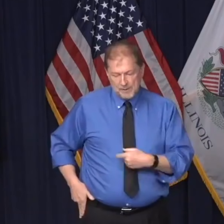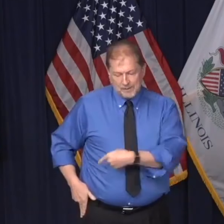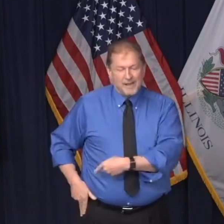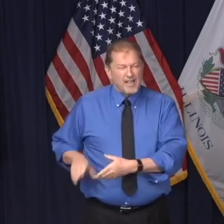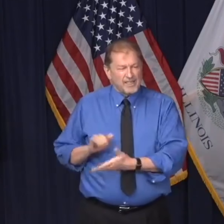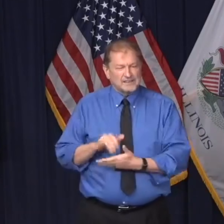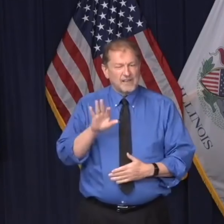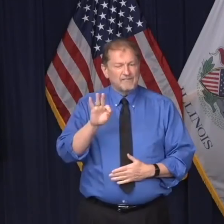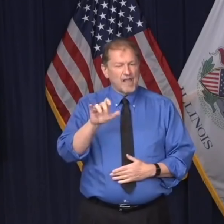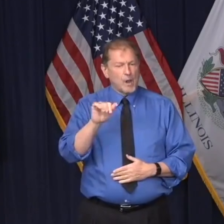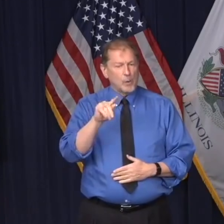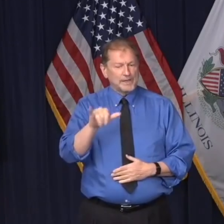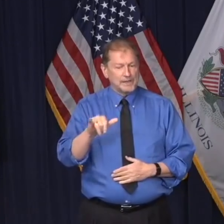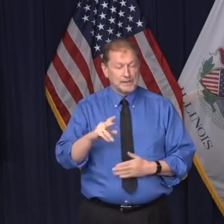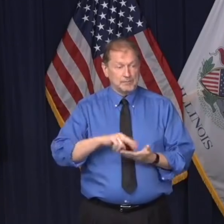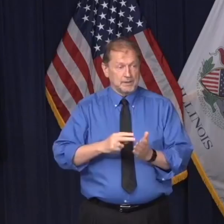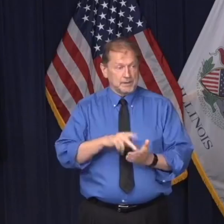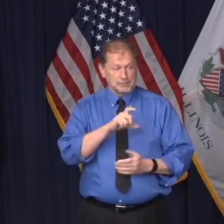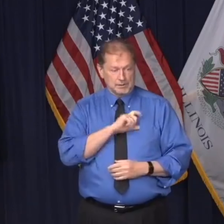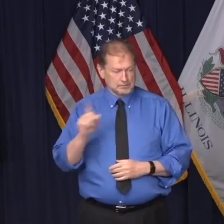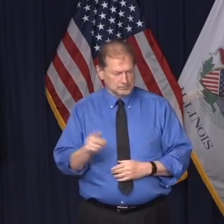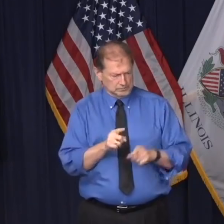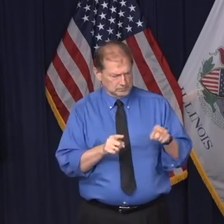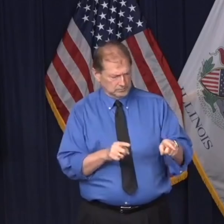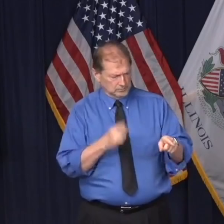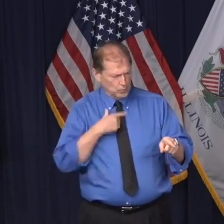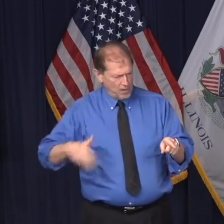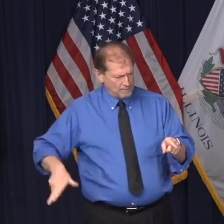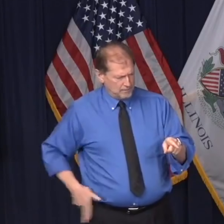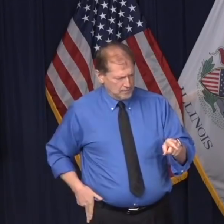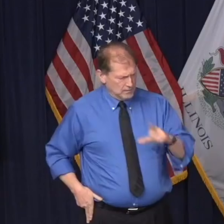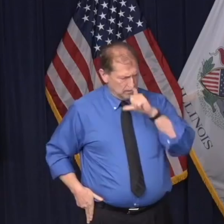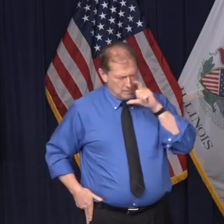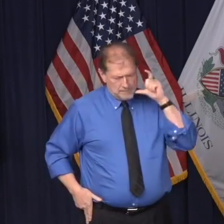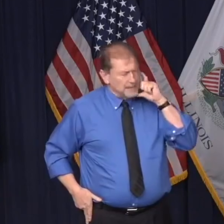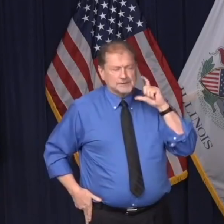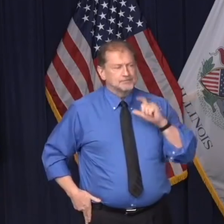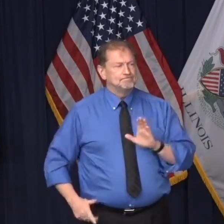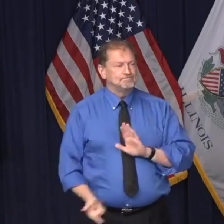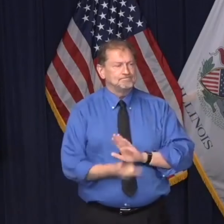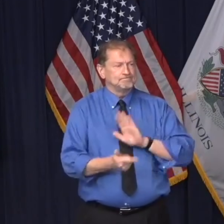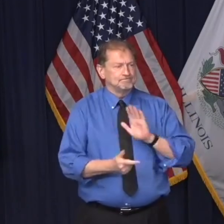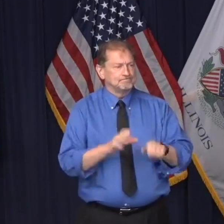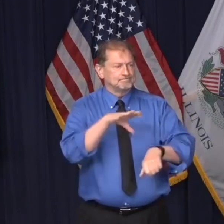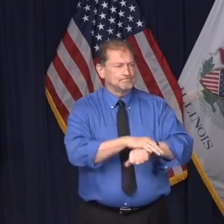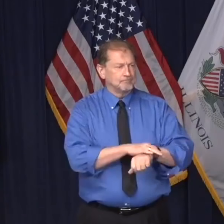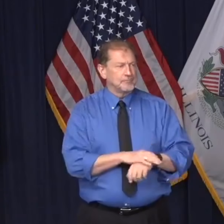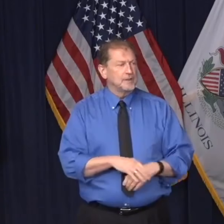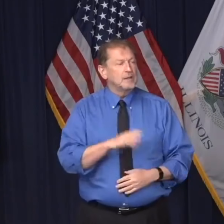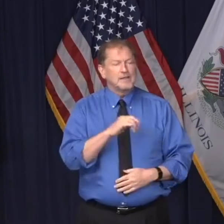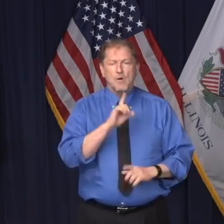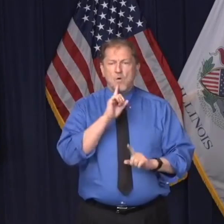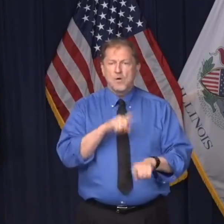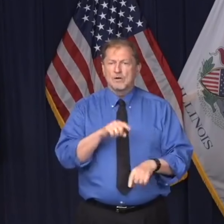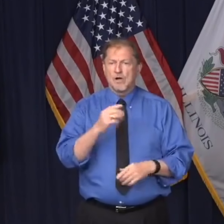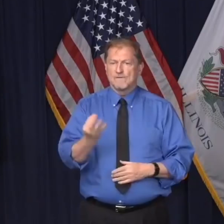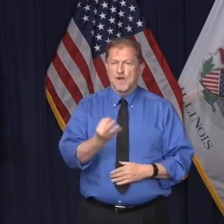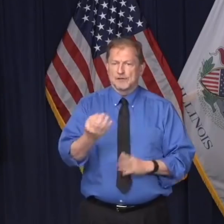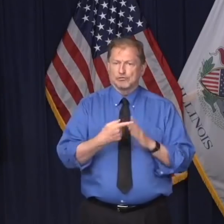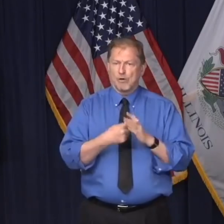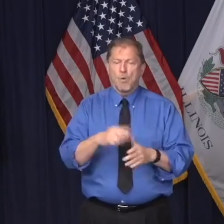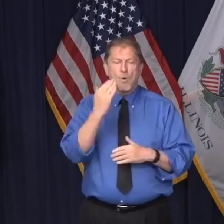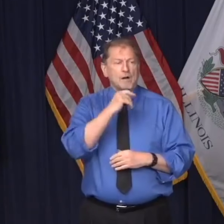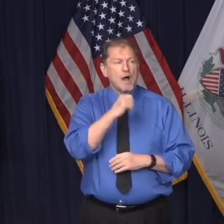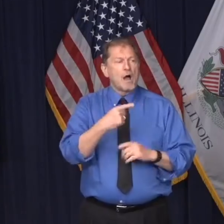prosecutors could charge a legal gun owner for obeying your executive order. The order doesn't take effect until Friday. Why not use your executive order